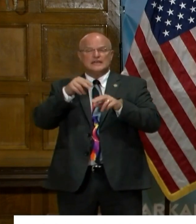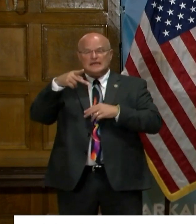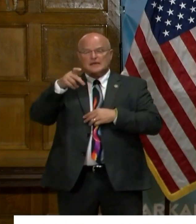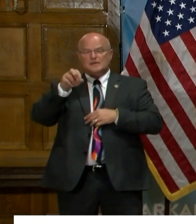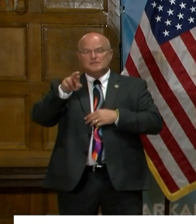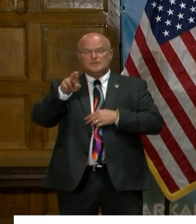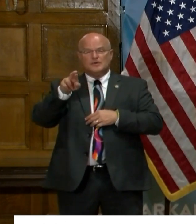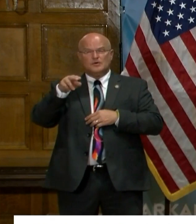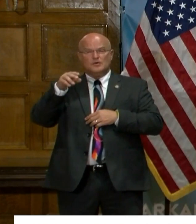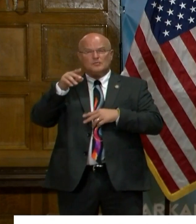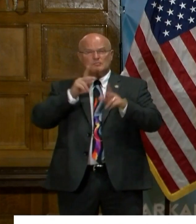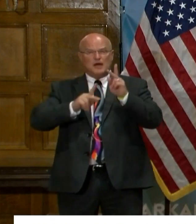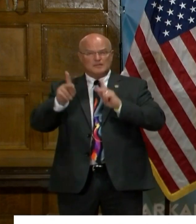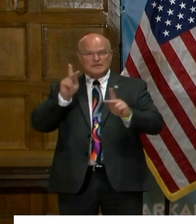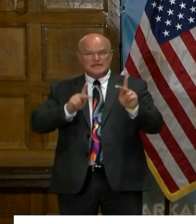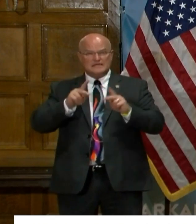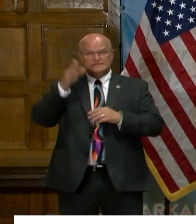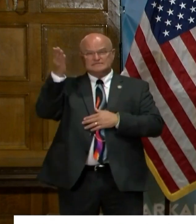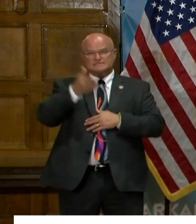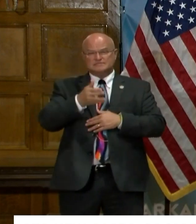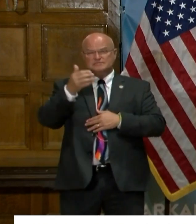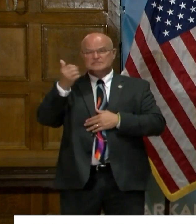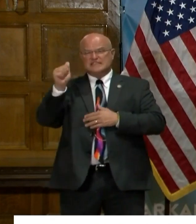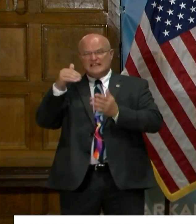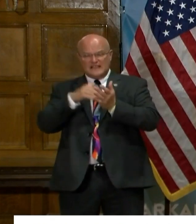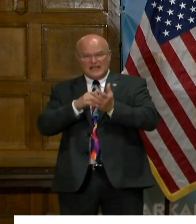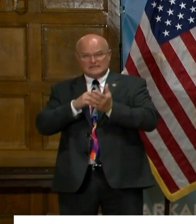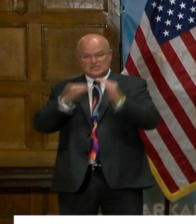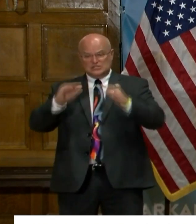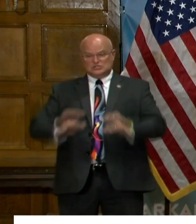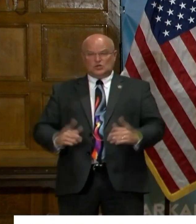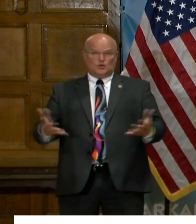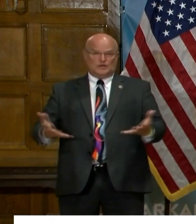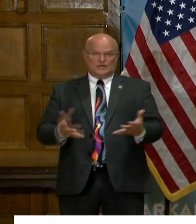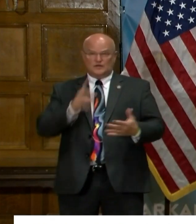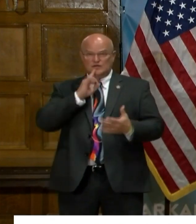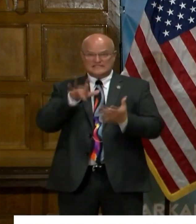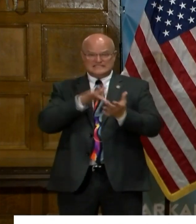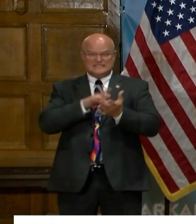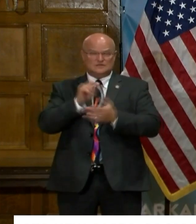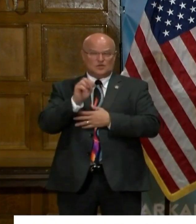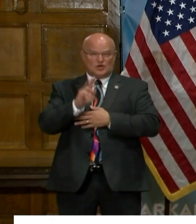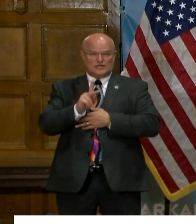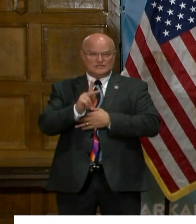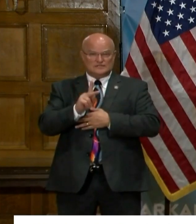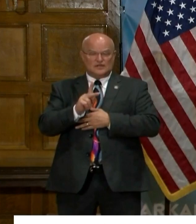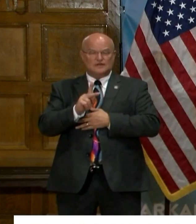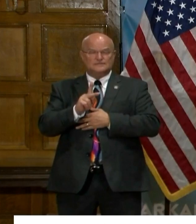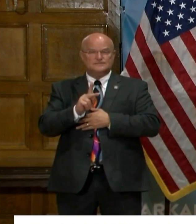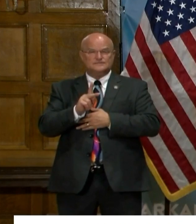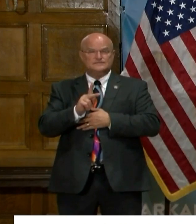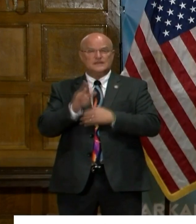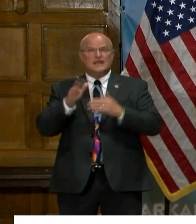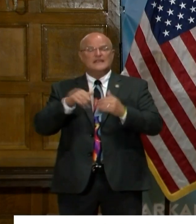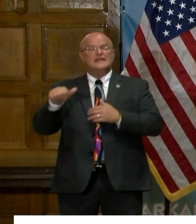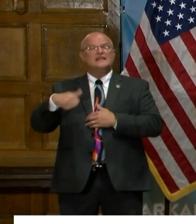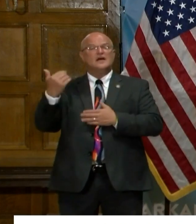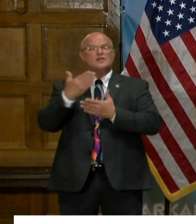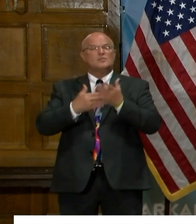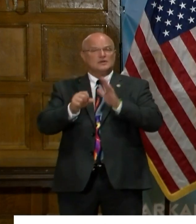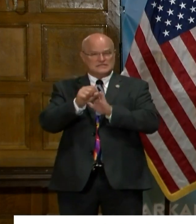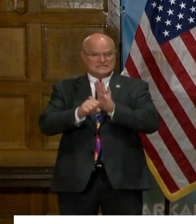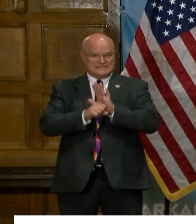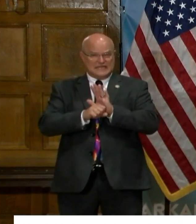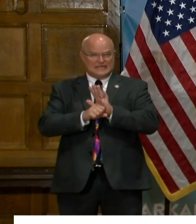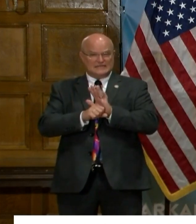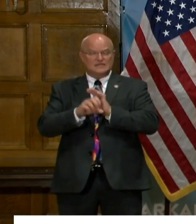per population, per capita testing, it's lower here actually in central Arkansas than in the other parts